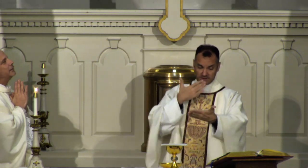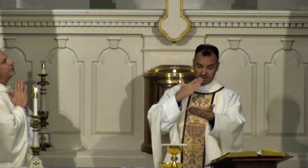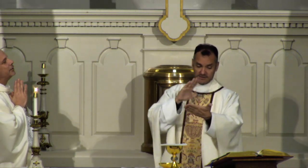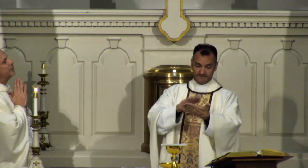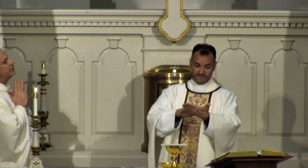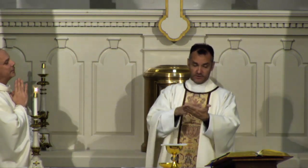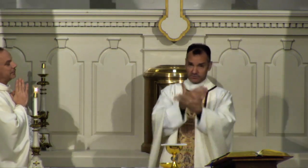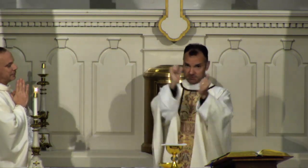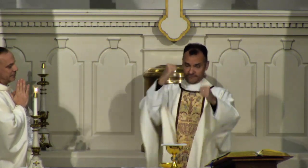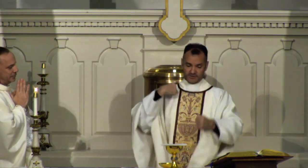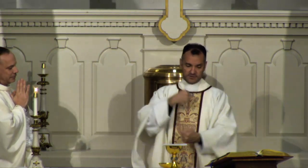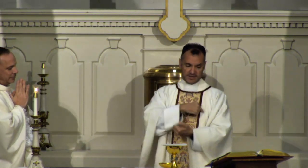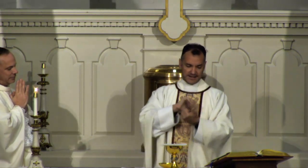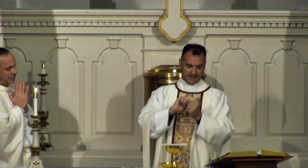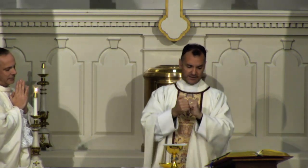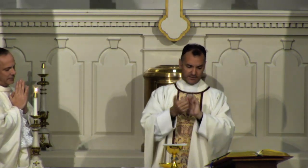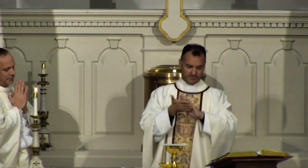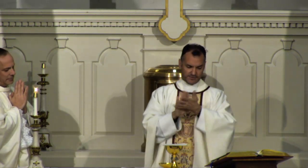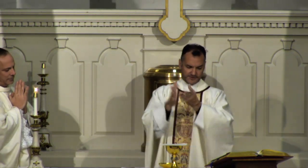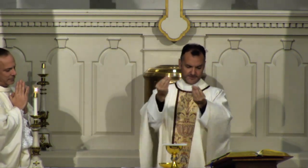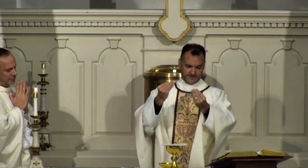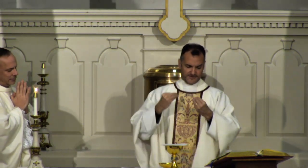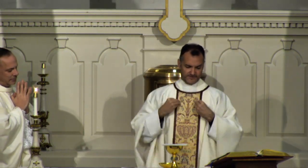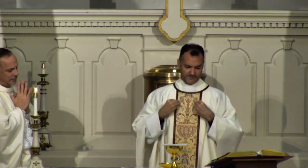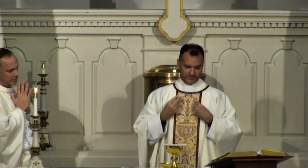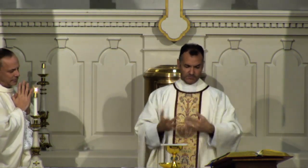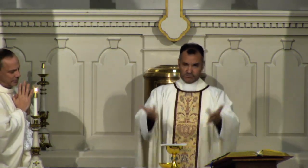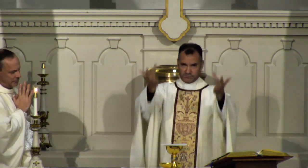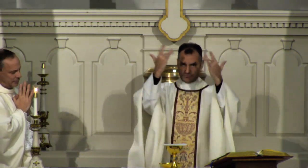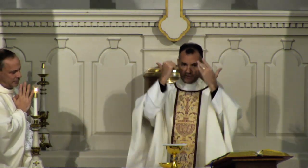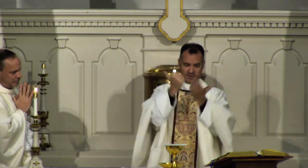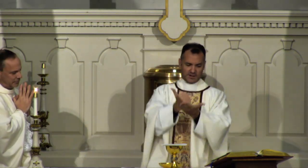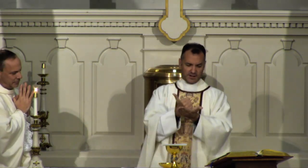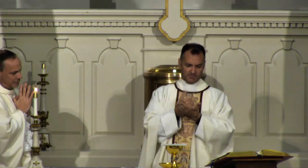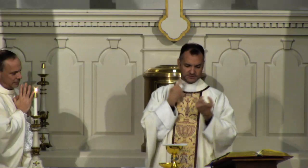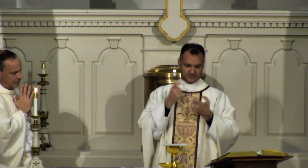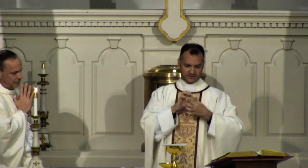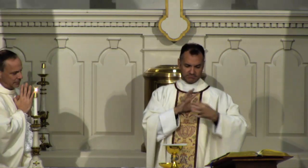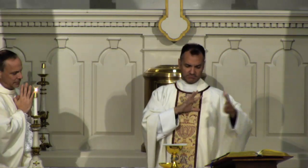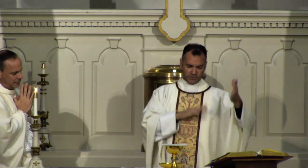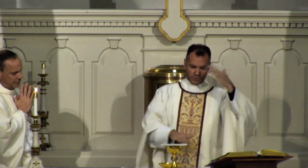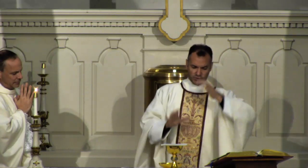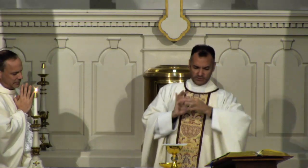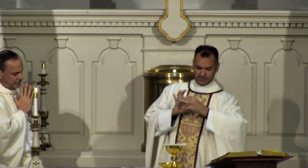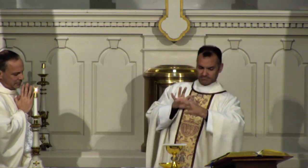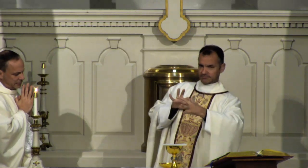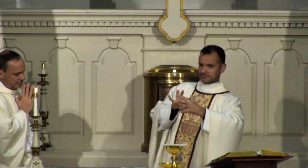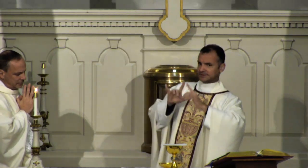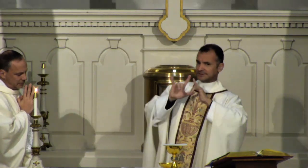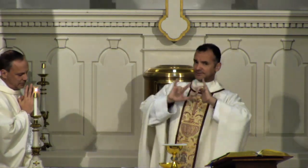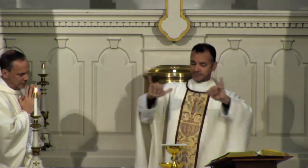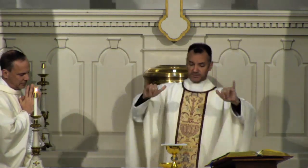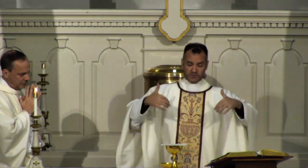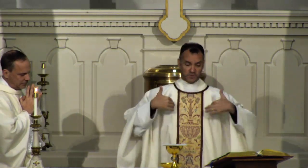Deliver us, Lord, we pray, from every evil. Graciously grant peace in our days, that